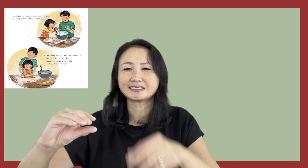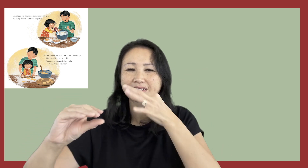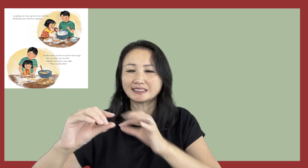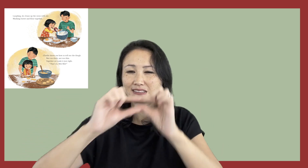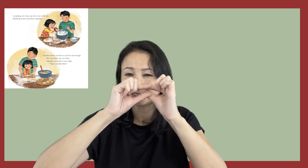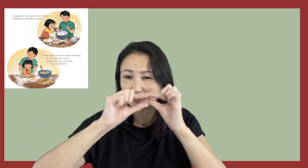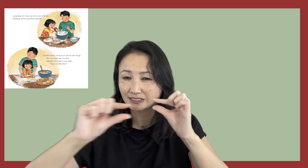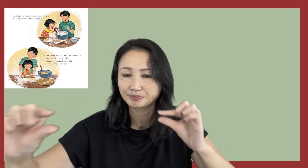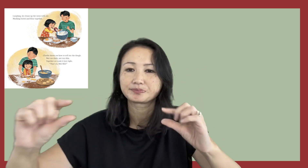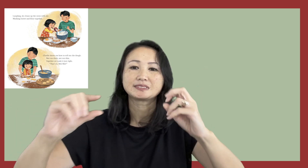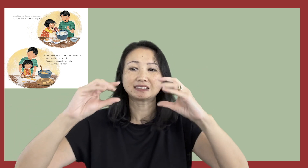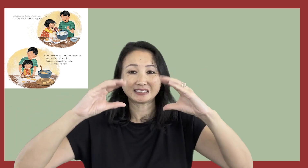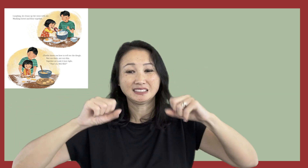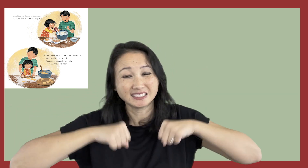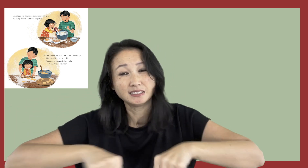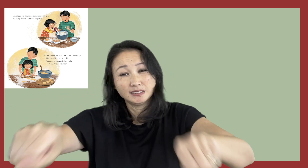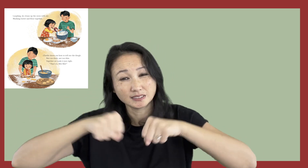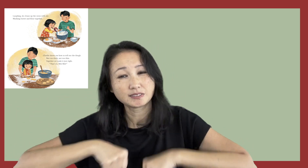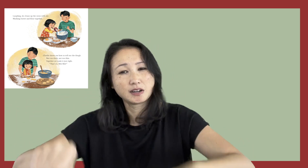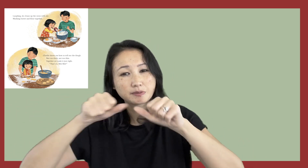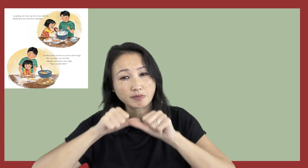Not too thick and not too thin.